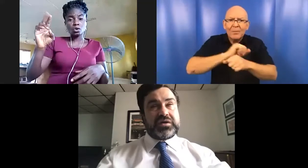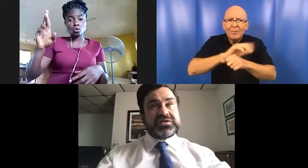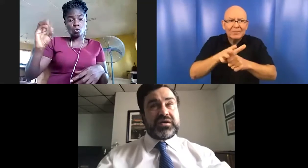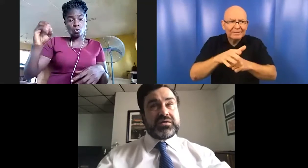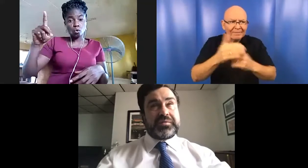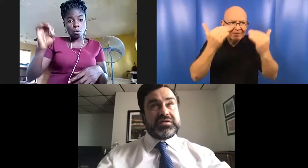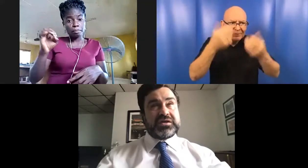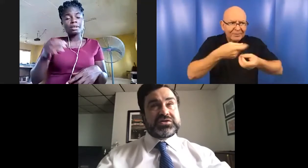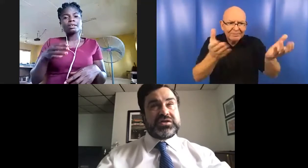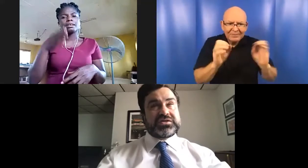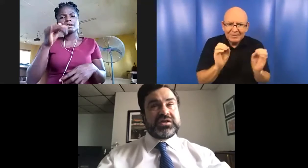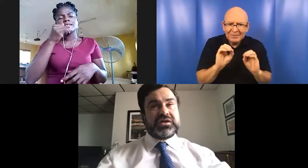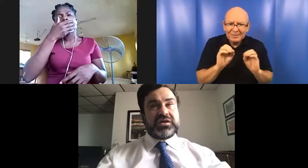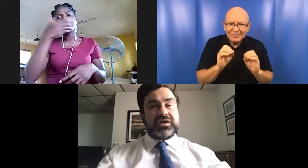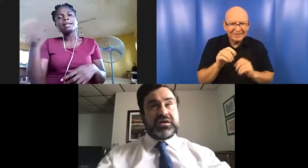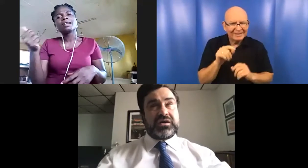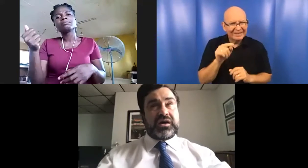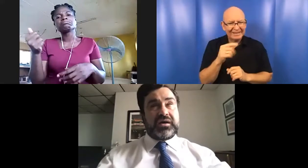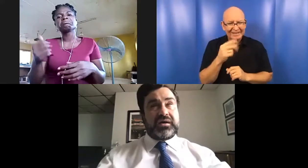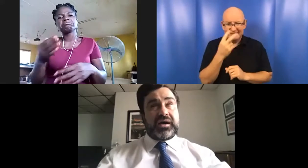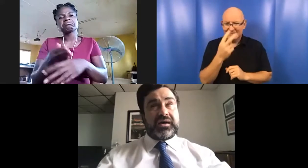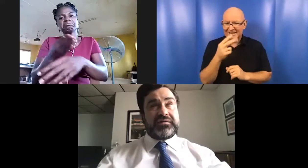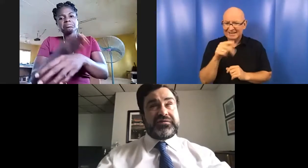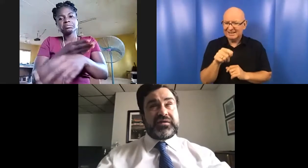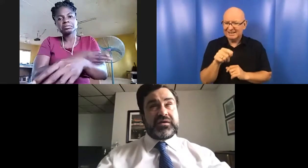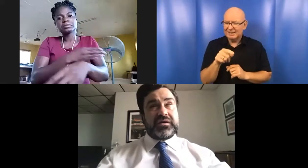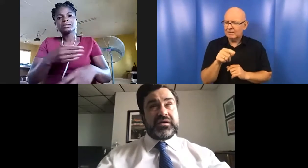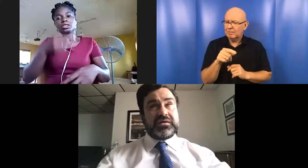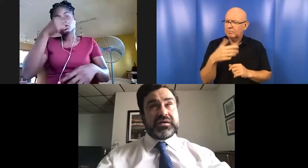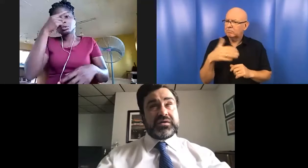of 20 European countries have